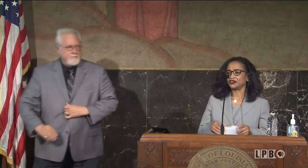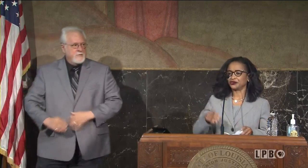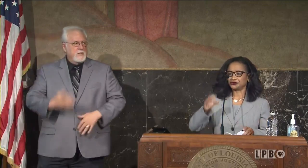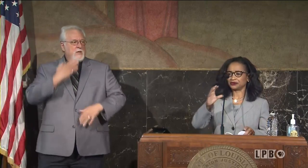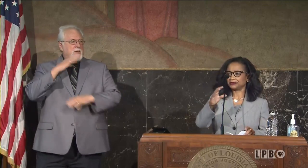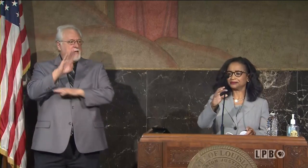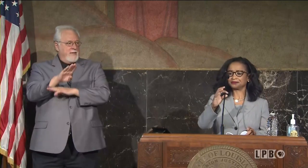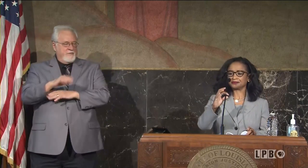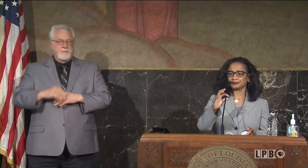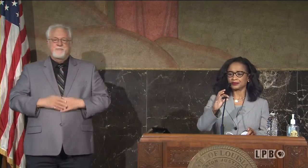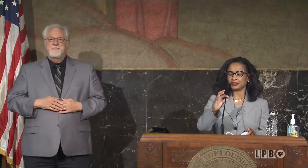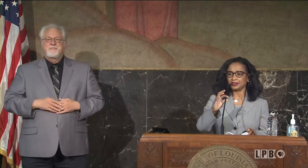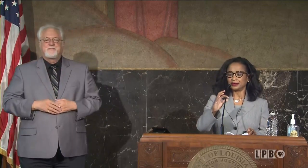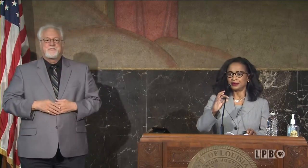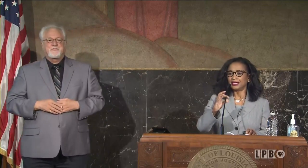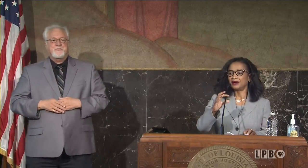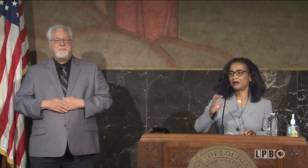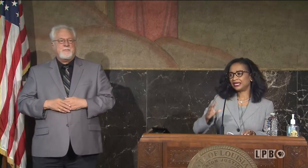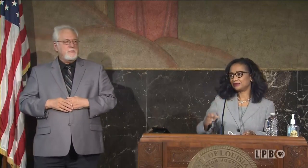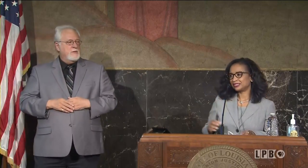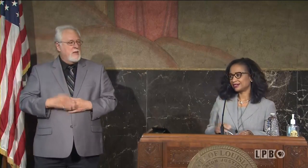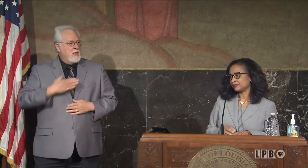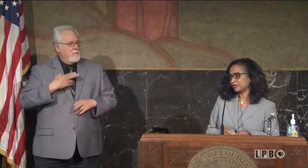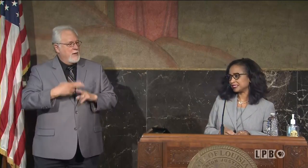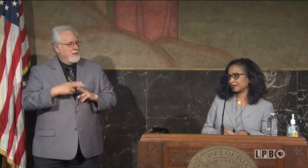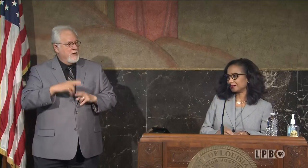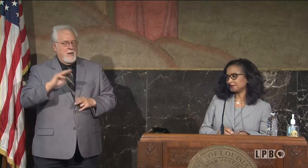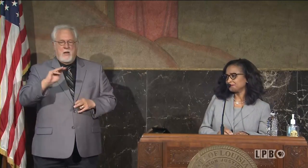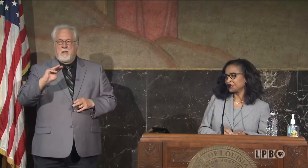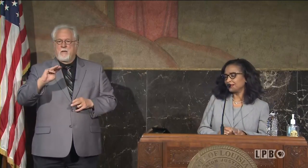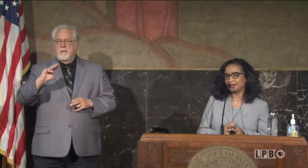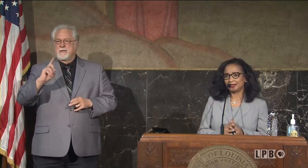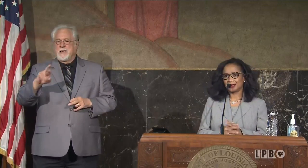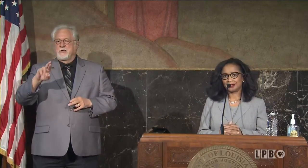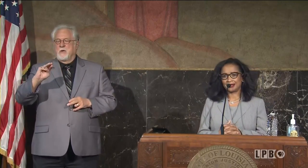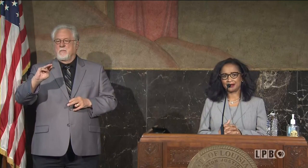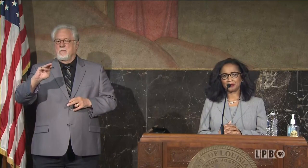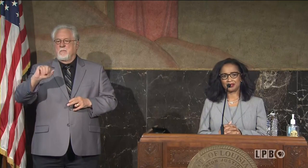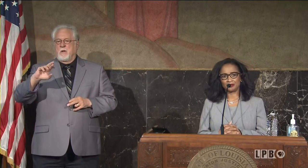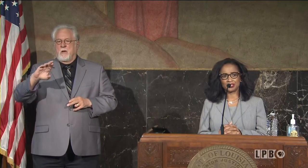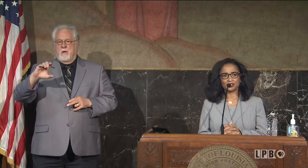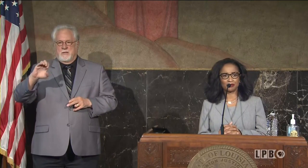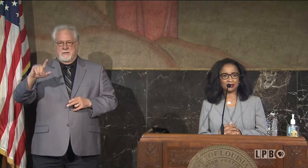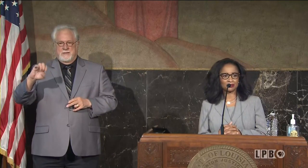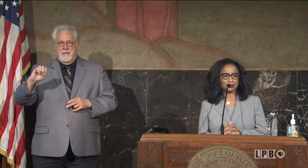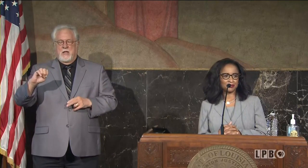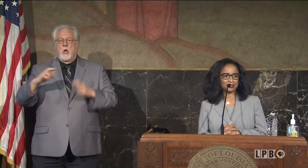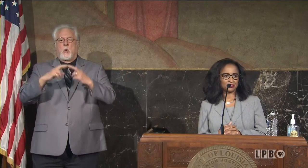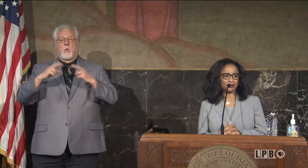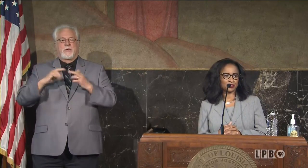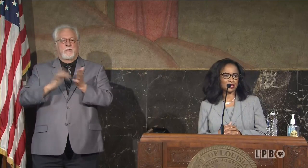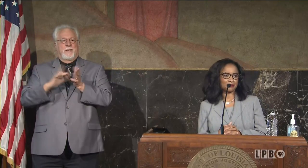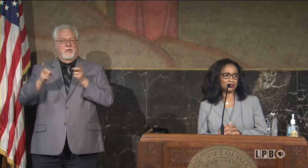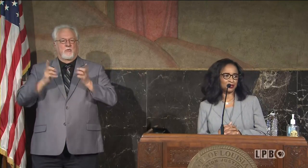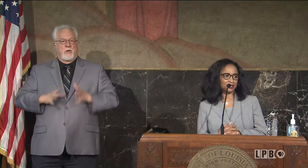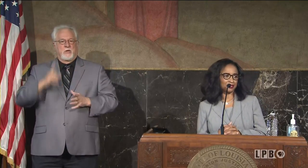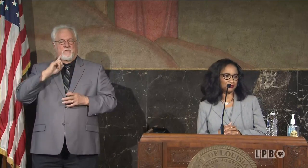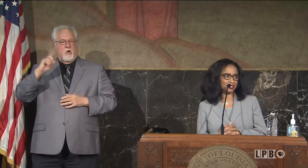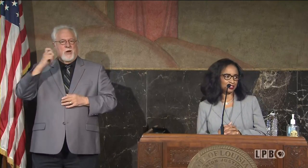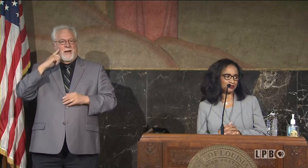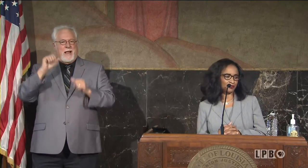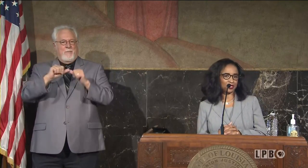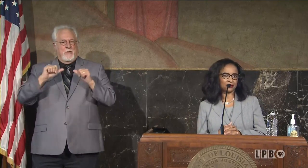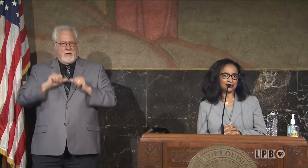Good afternoon. My name is Dr. Marcel, and I am the Regional Medical Director for the Capital